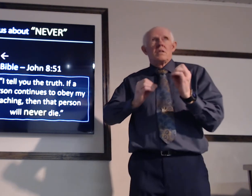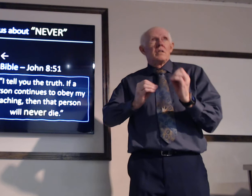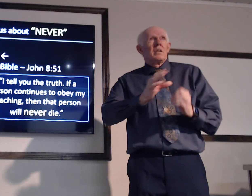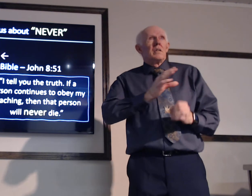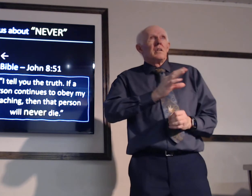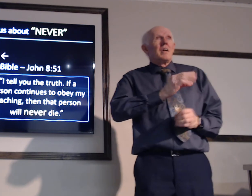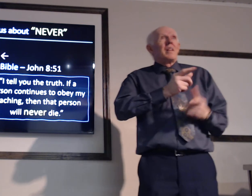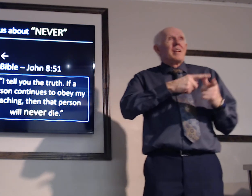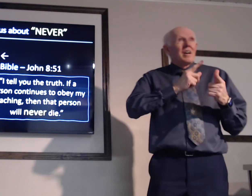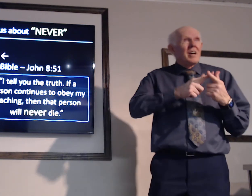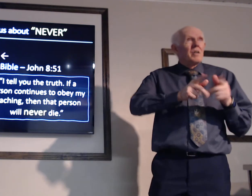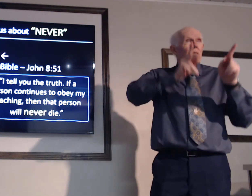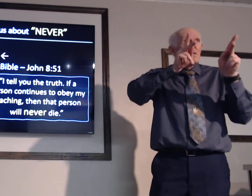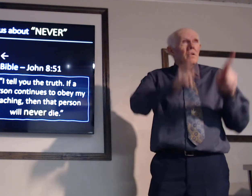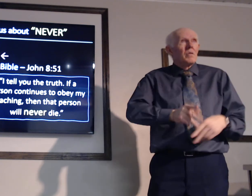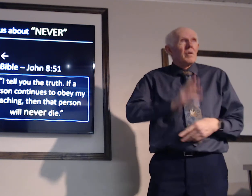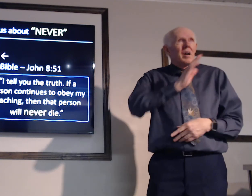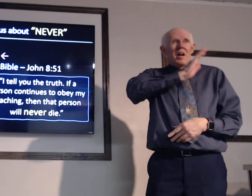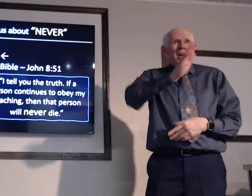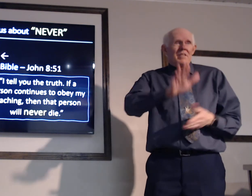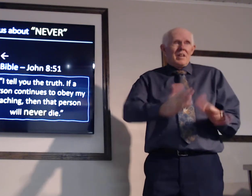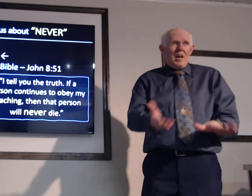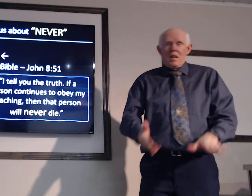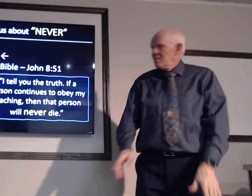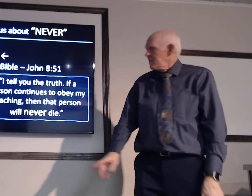teachings, then that person will never die.